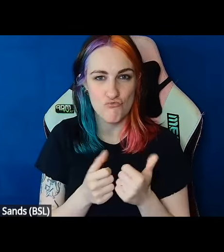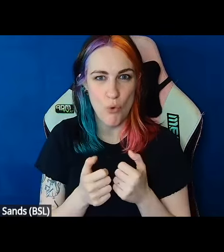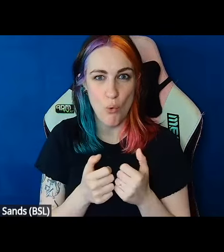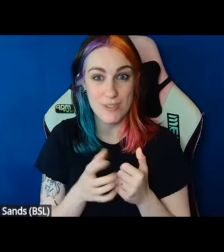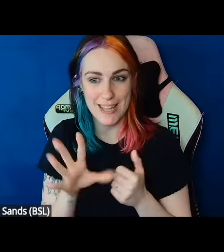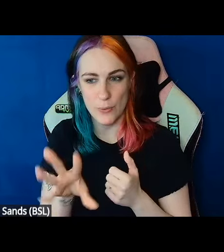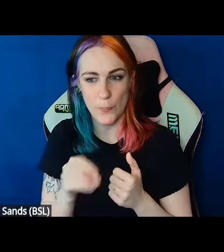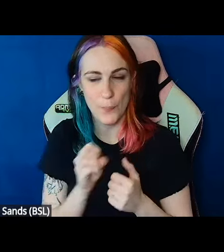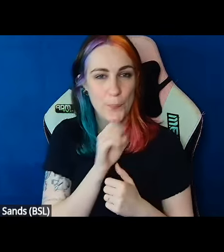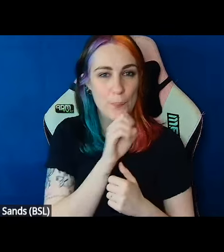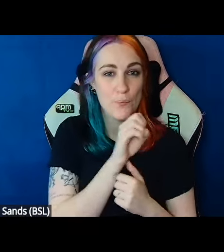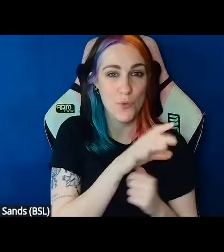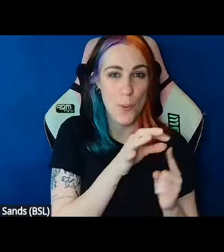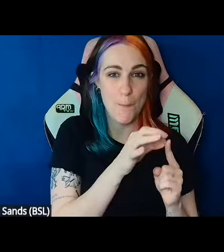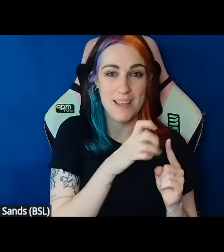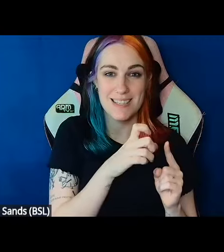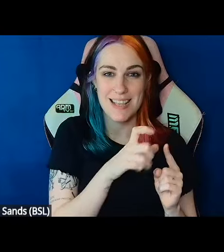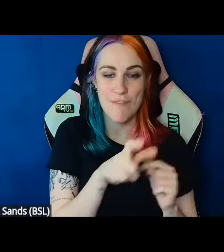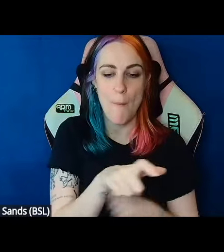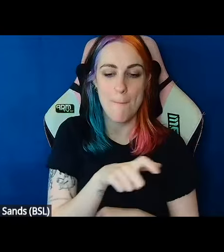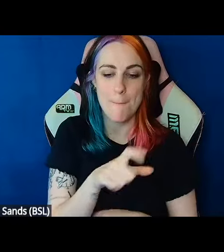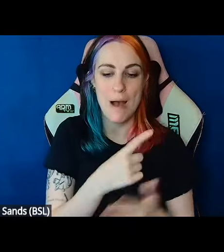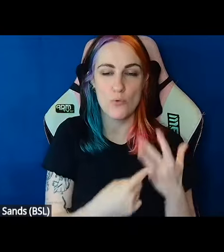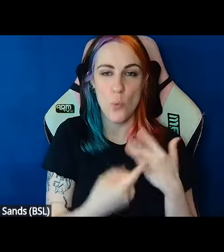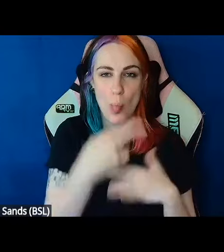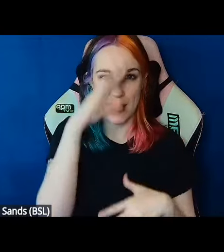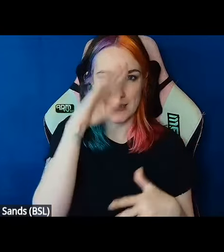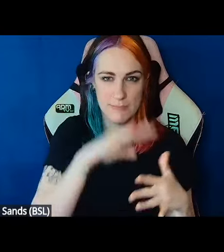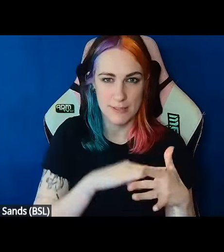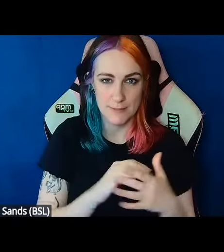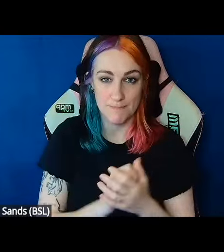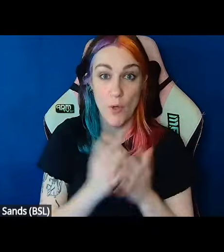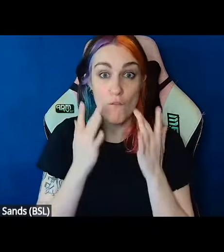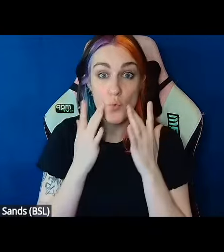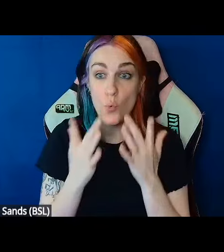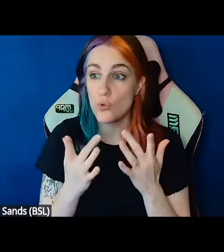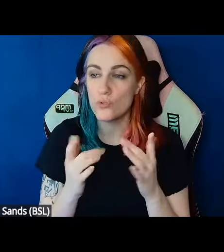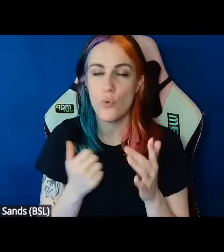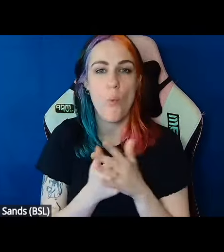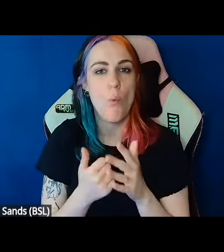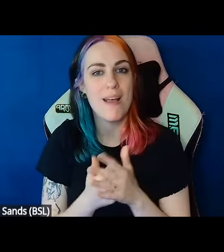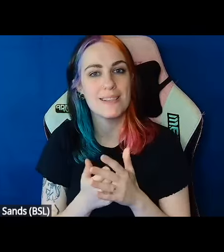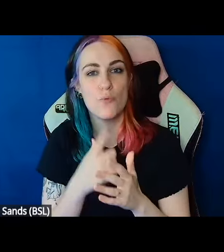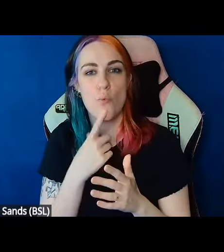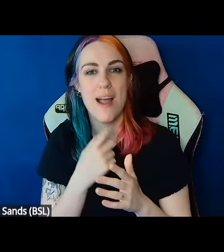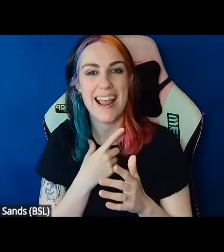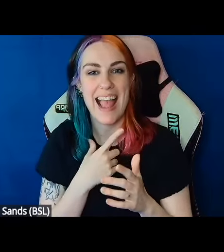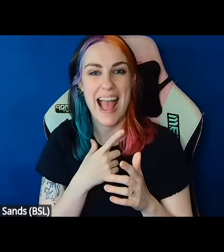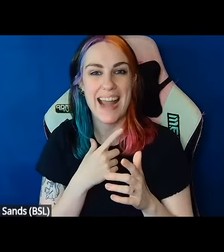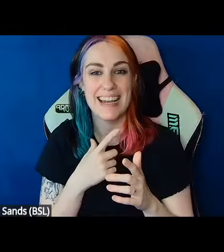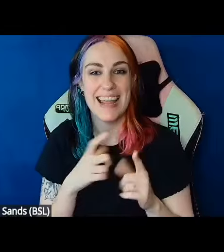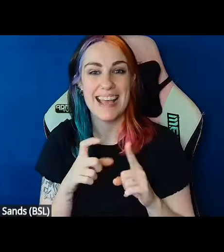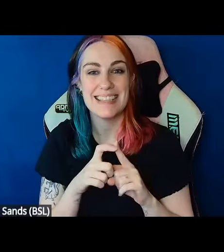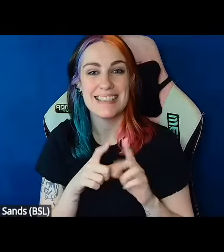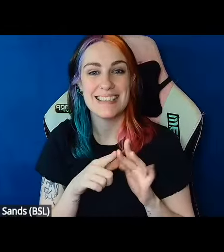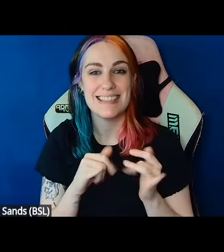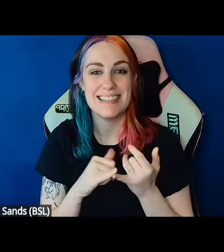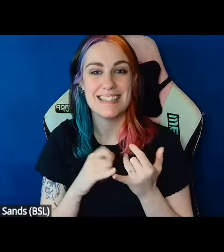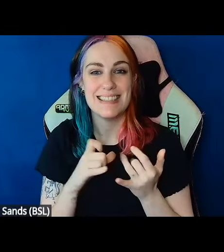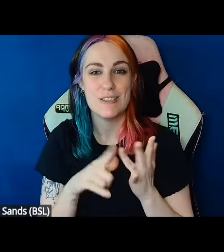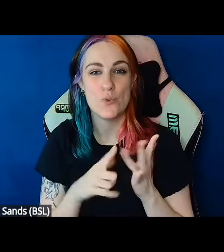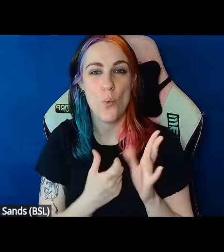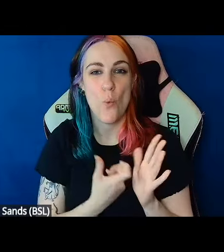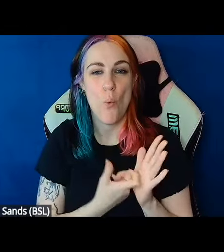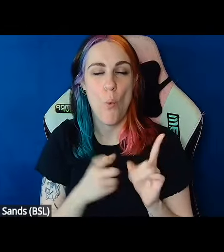mouse only experience. Of course, as always, go to the Discord, ask questions, and we are going to take